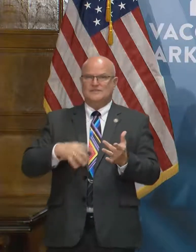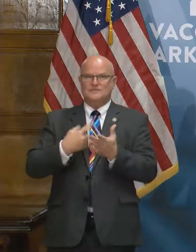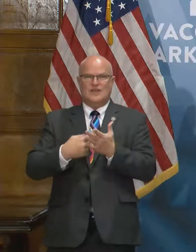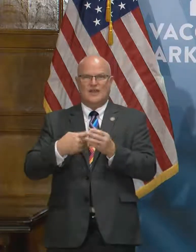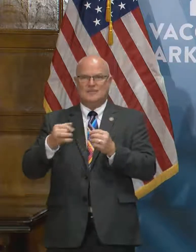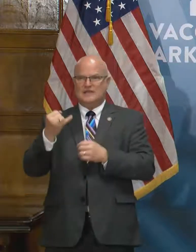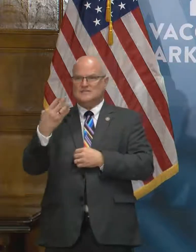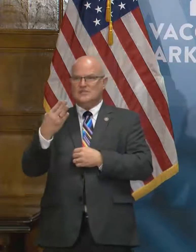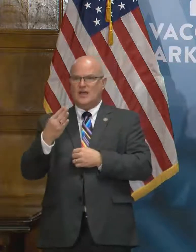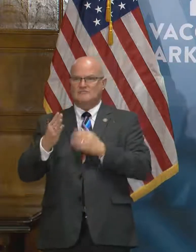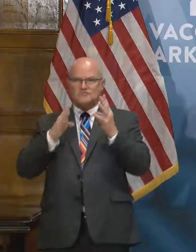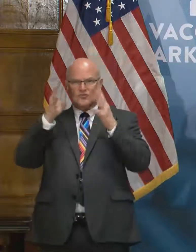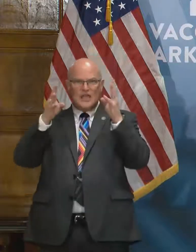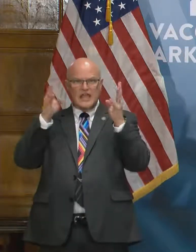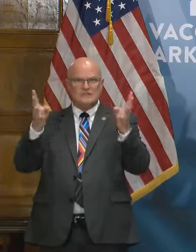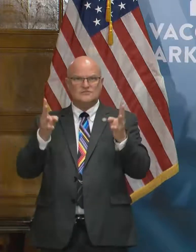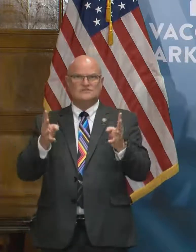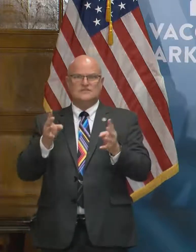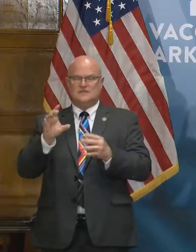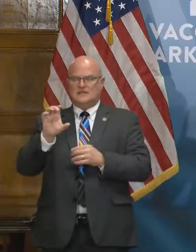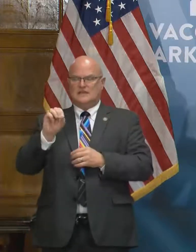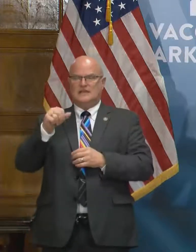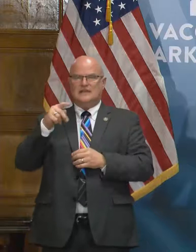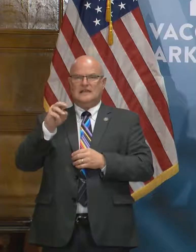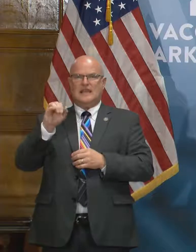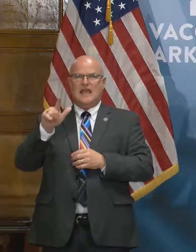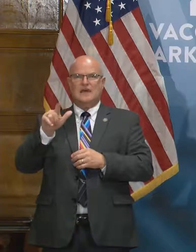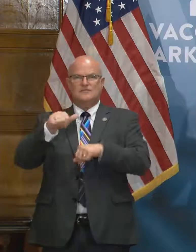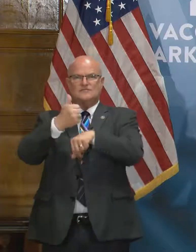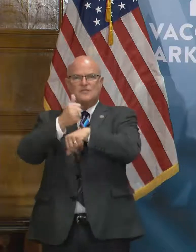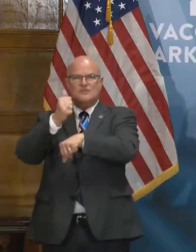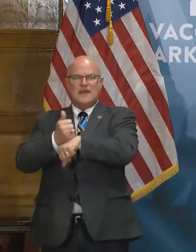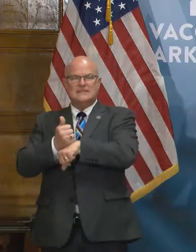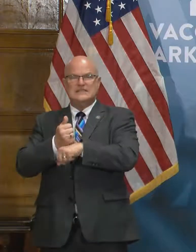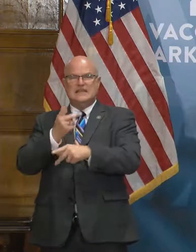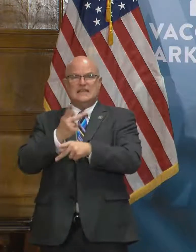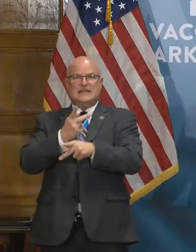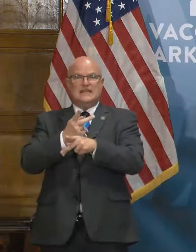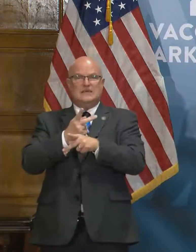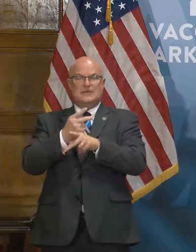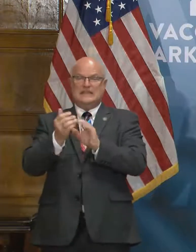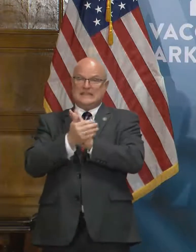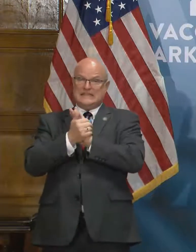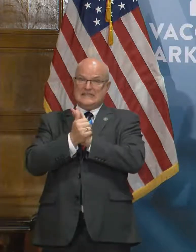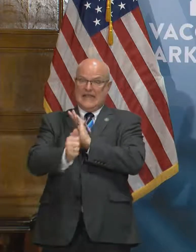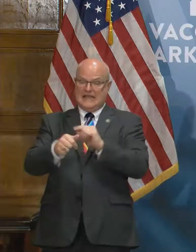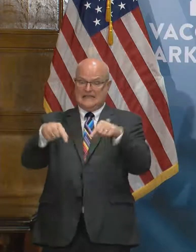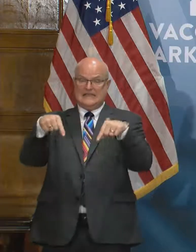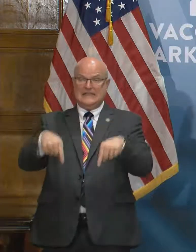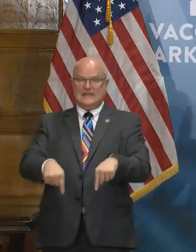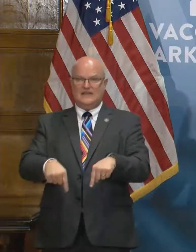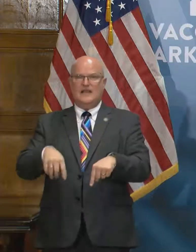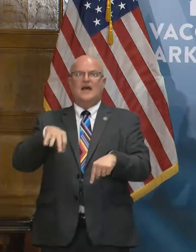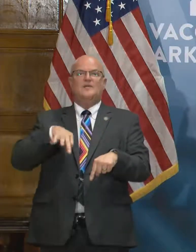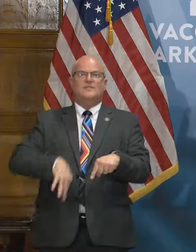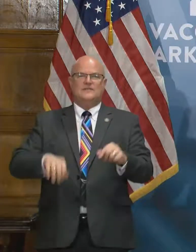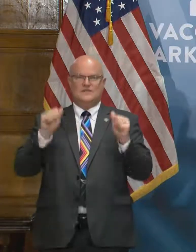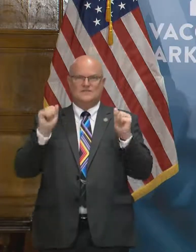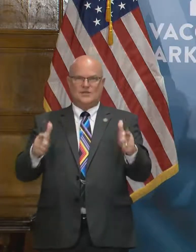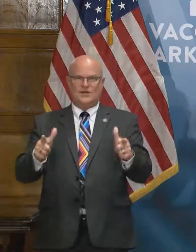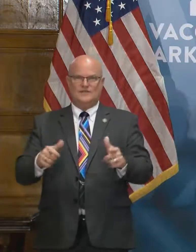about job creation, capital formation in this state, keeping our talent in this state, that benefits everyone as